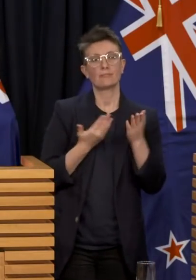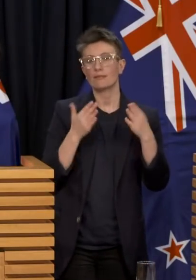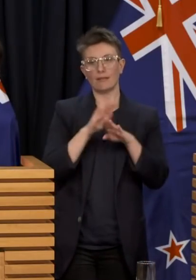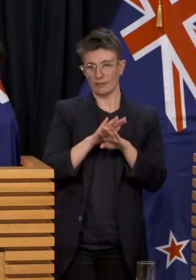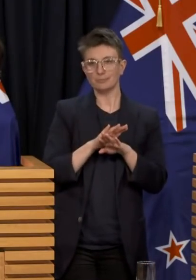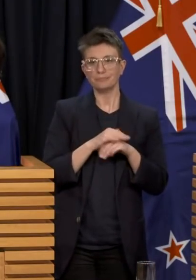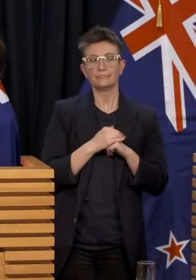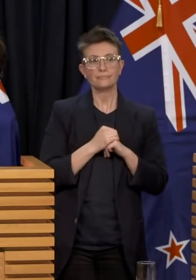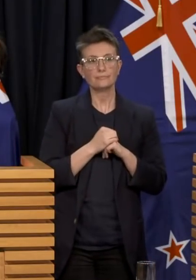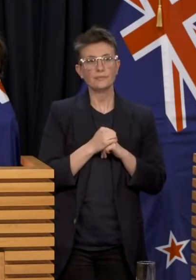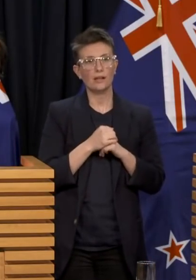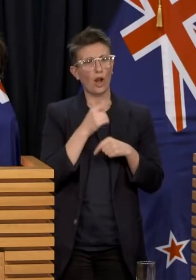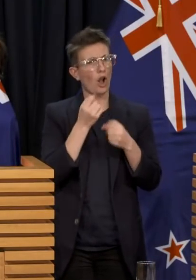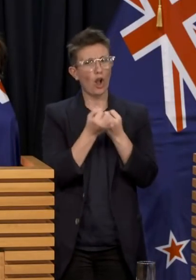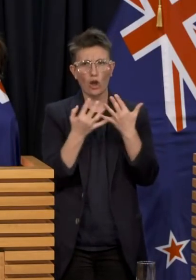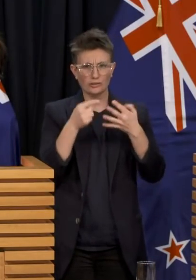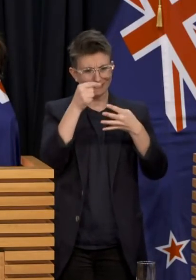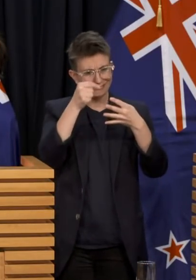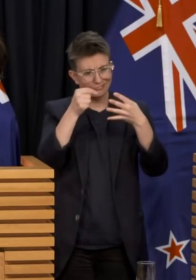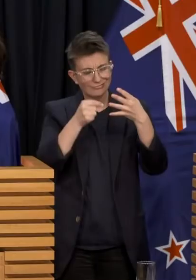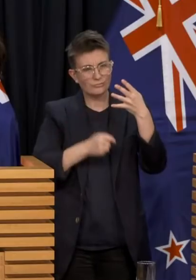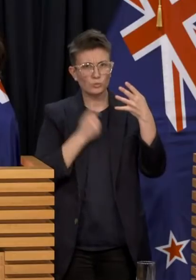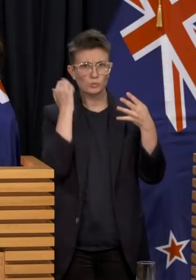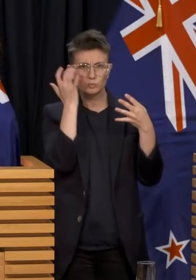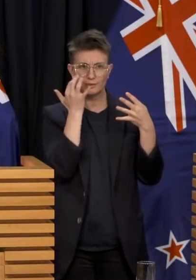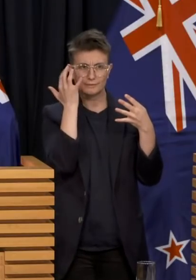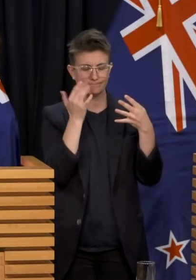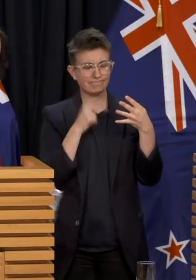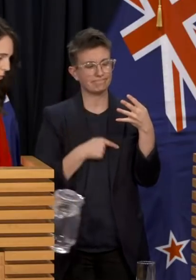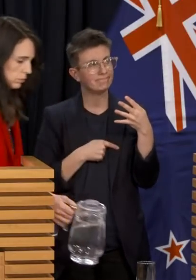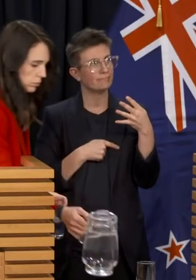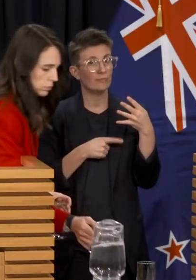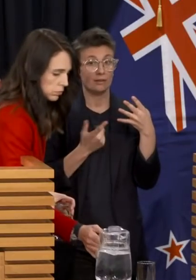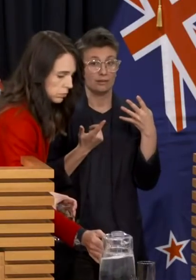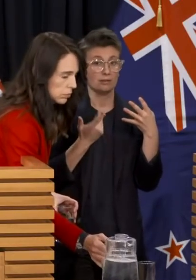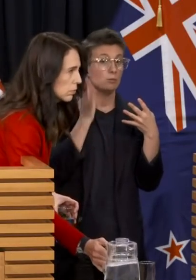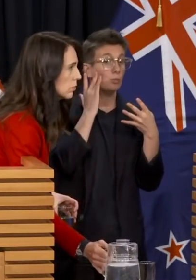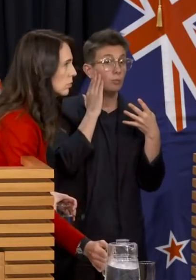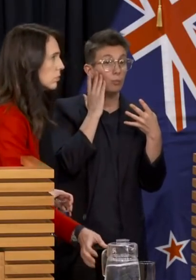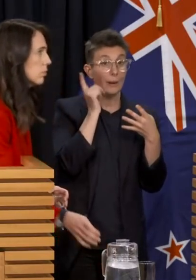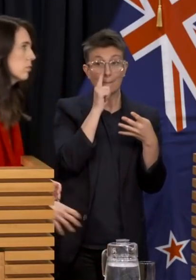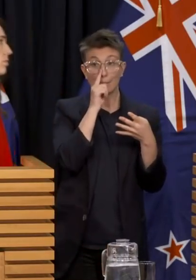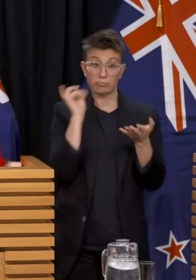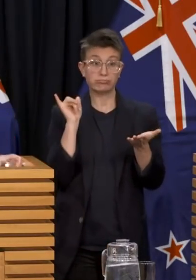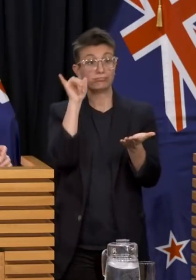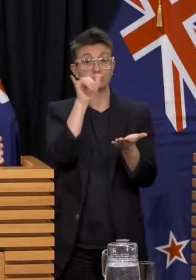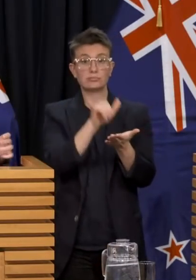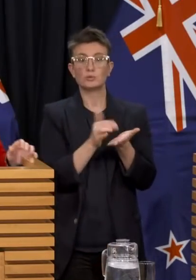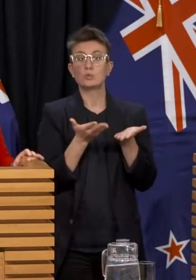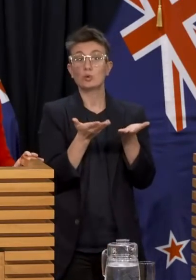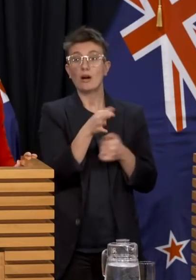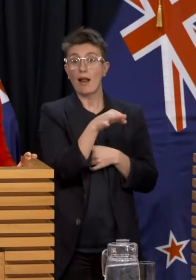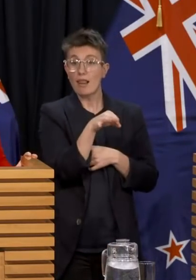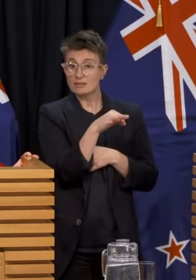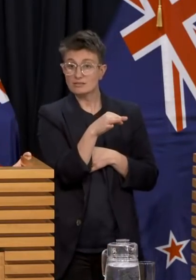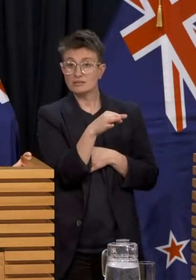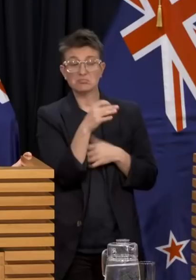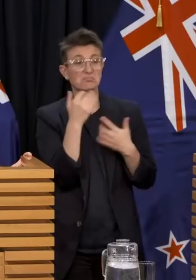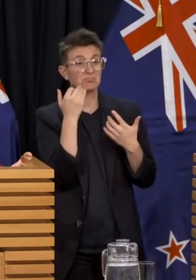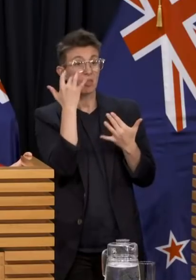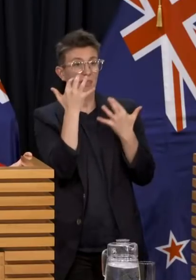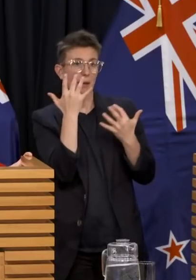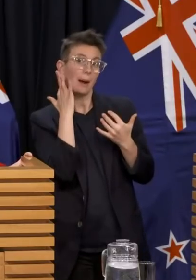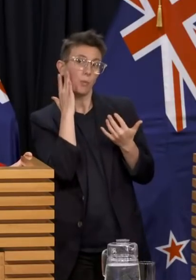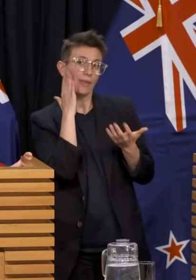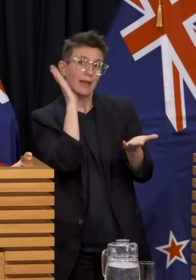variables that we have to work through. We have to think about the arrangements when people arrive in the Cook Islands, if it was the Cook Islands that we're talking about, and the